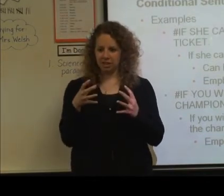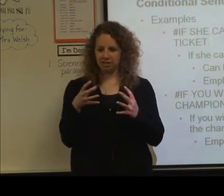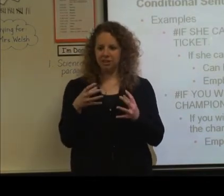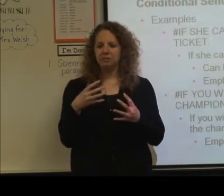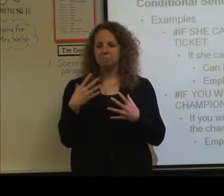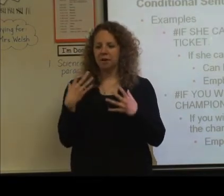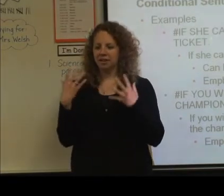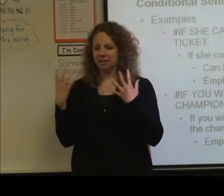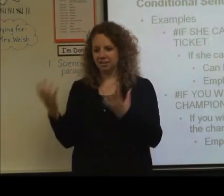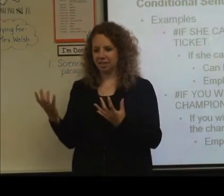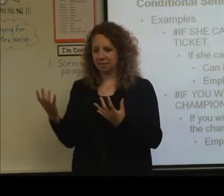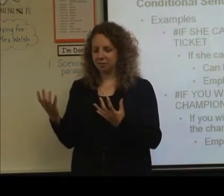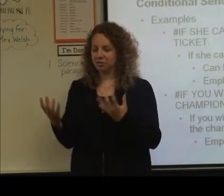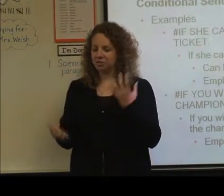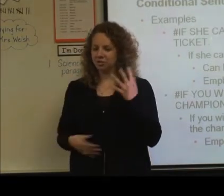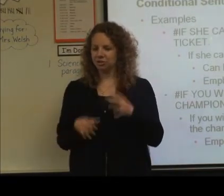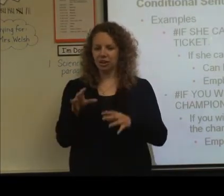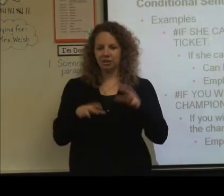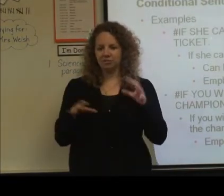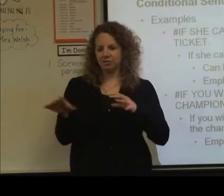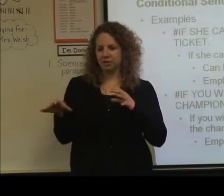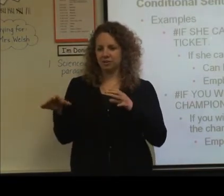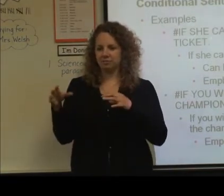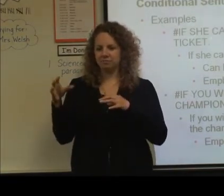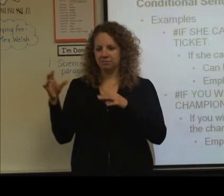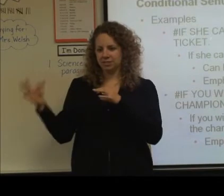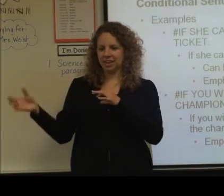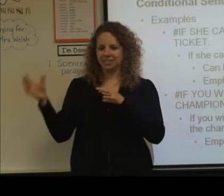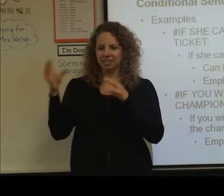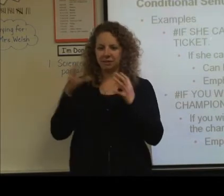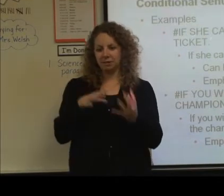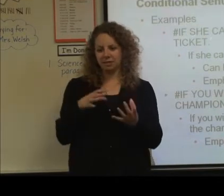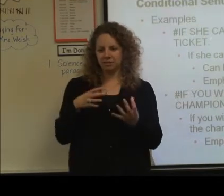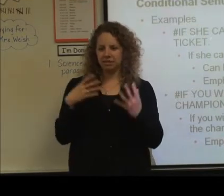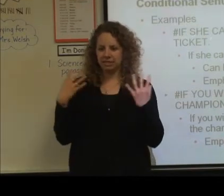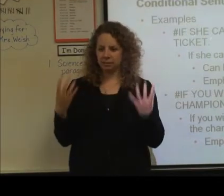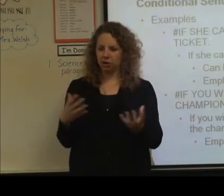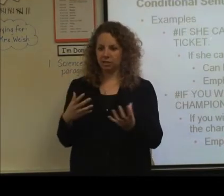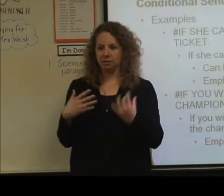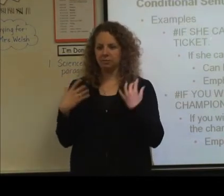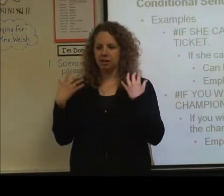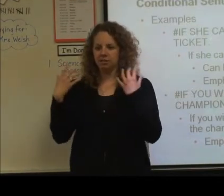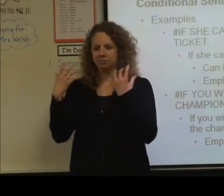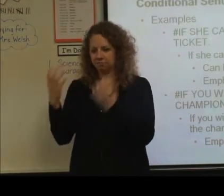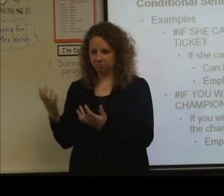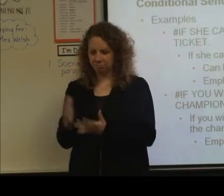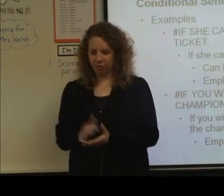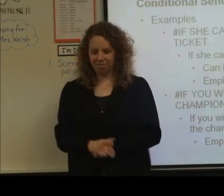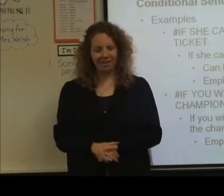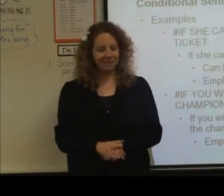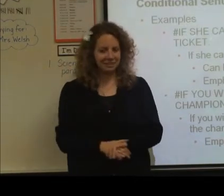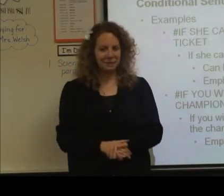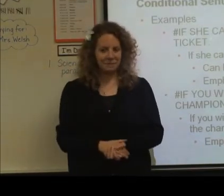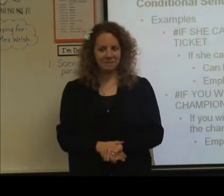thing. But in sign language, then there's a lot of different signs that can mean the same concept of one thing. So,